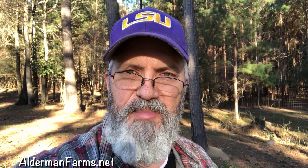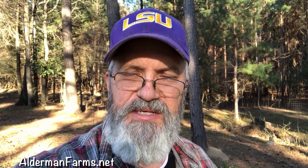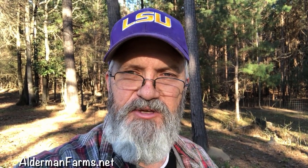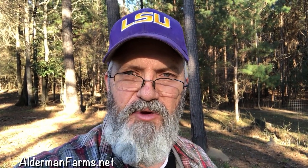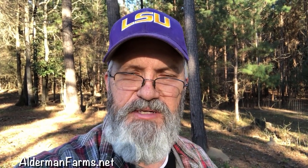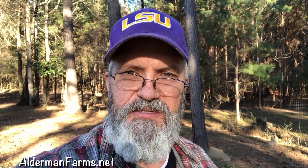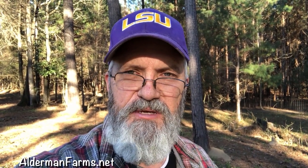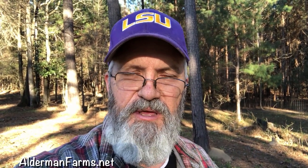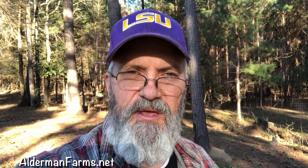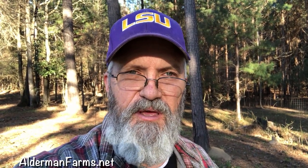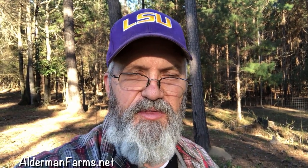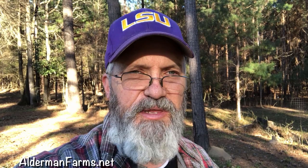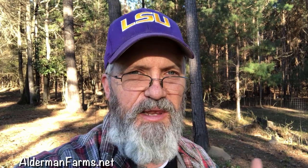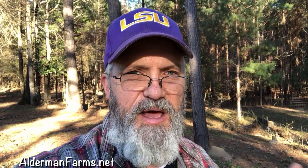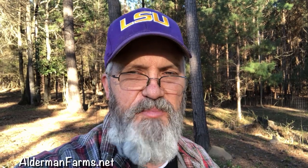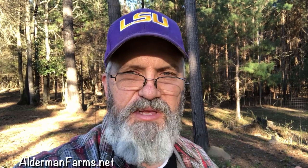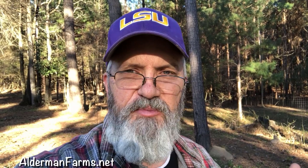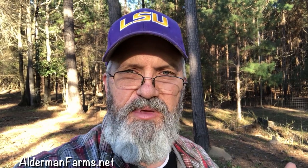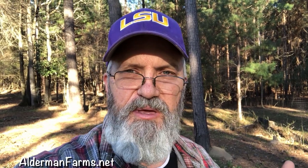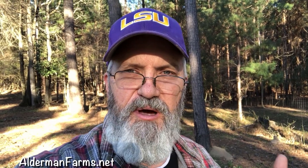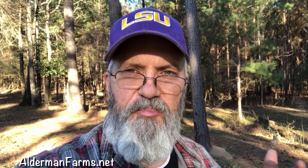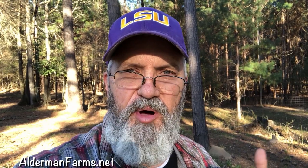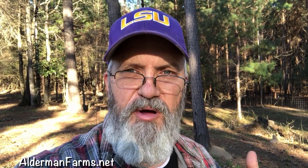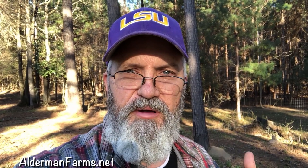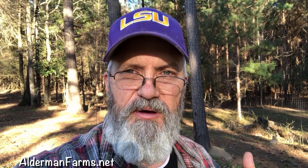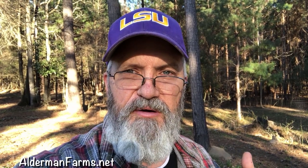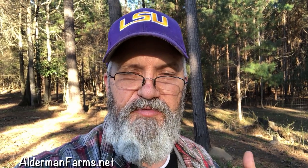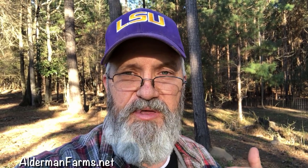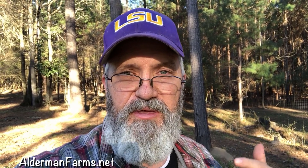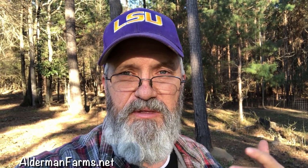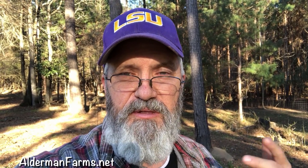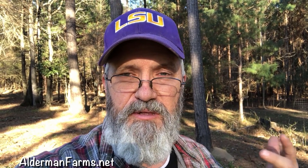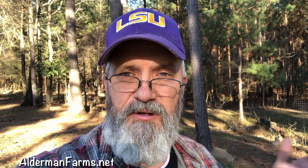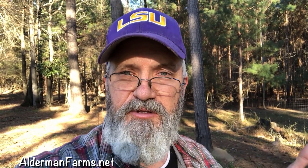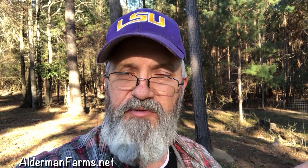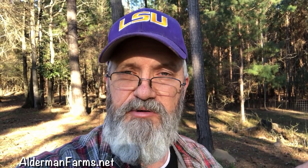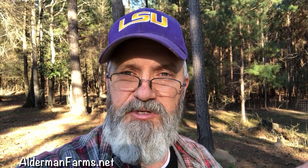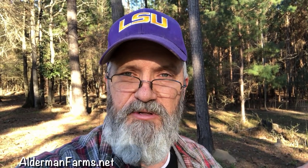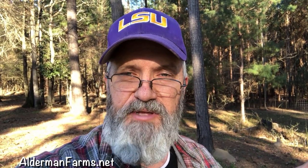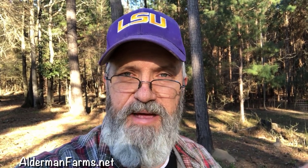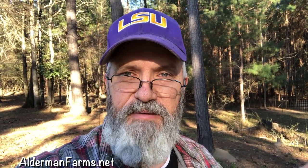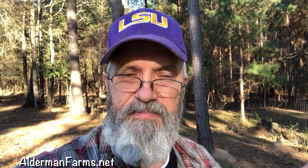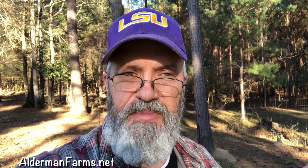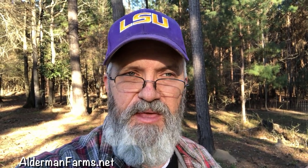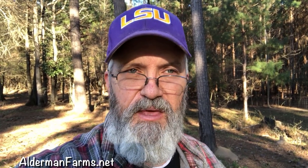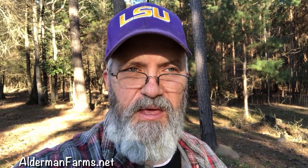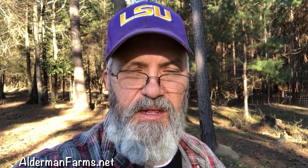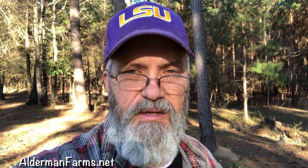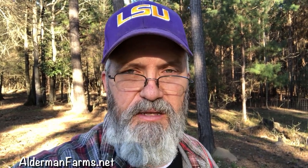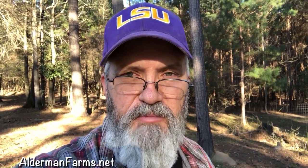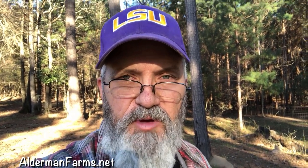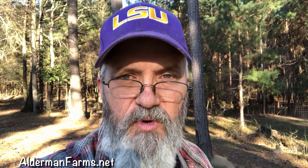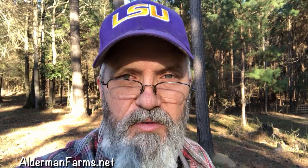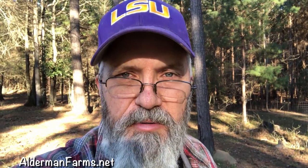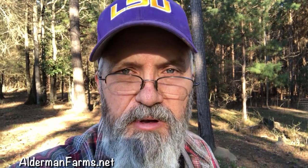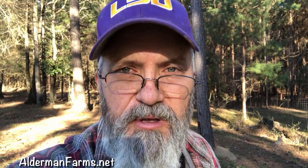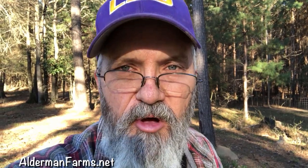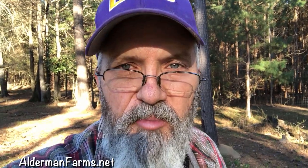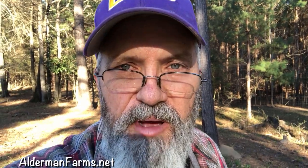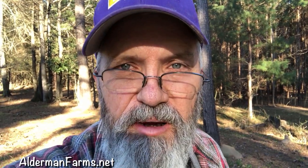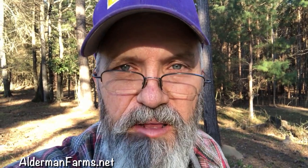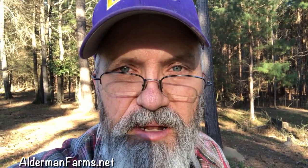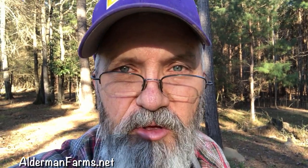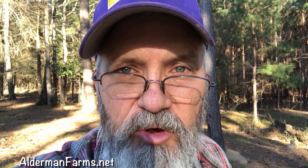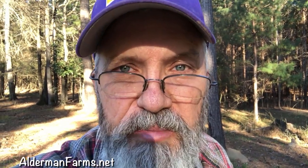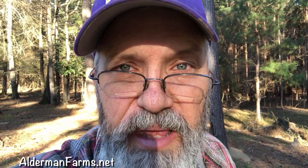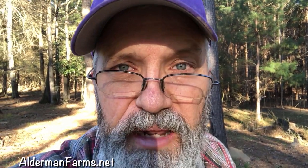sing Amazing Grace, and then he allowed me to be a part of the little devotional time. He didn't tell me what we were going